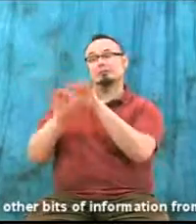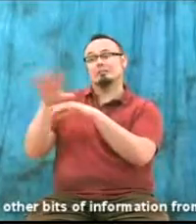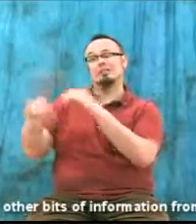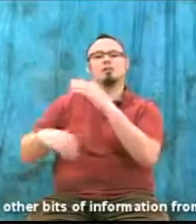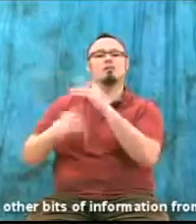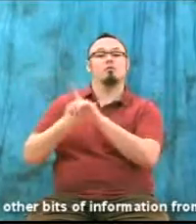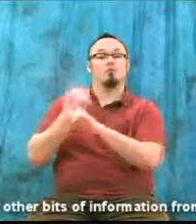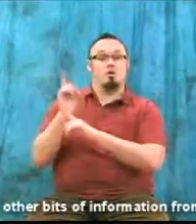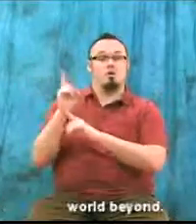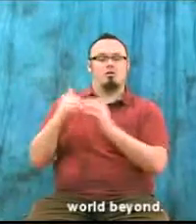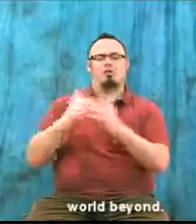the world beyond.